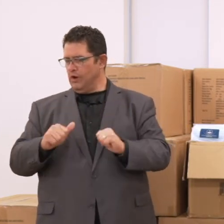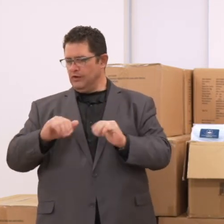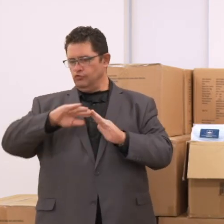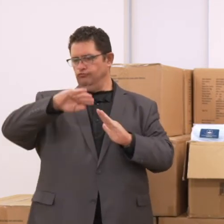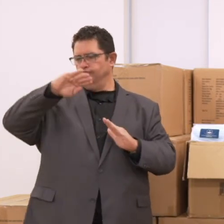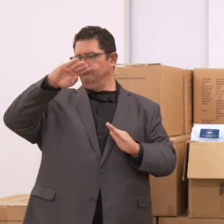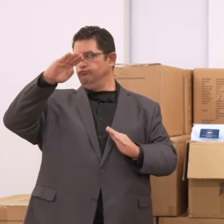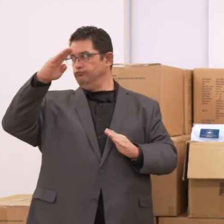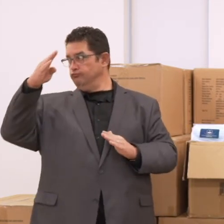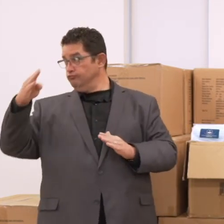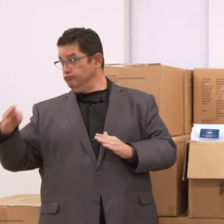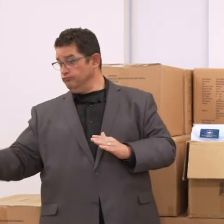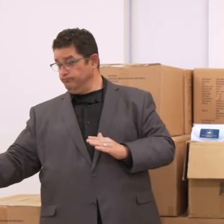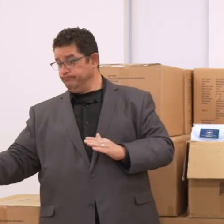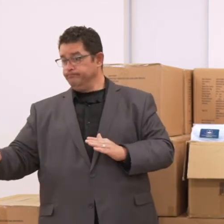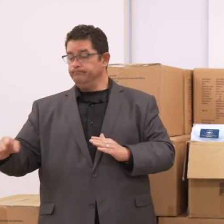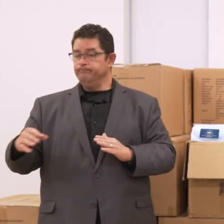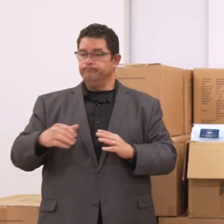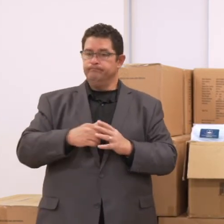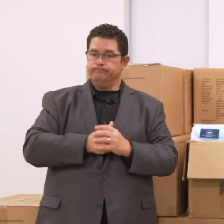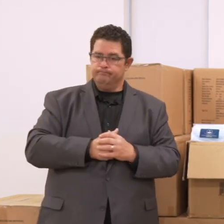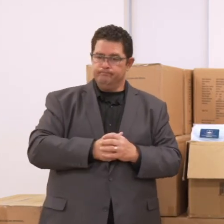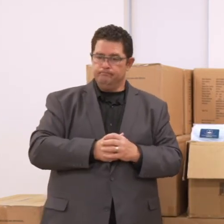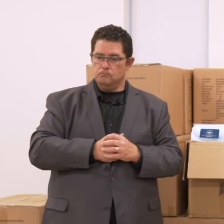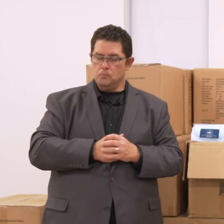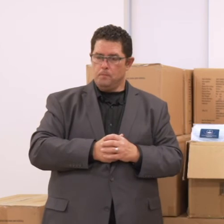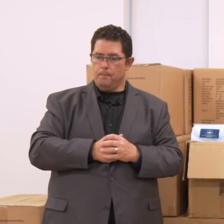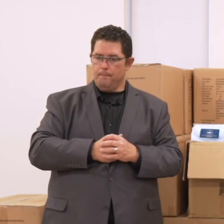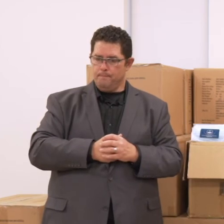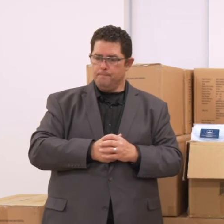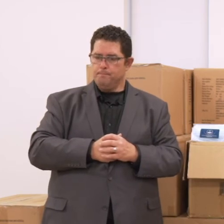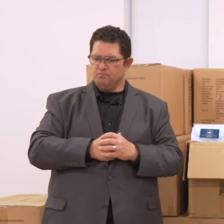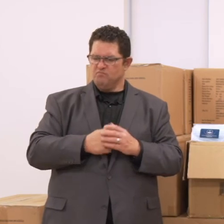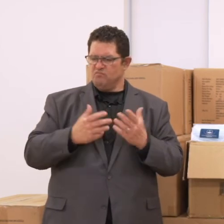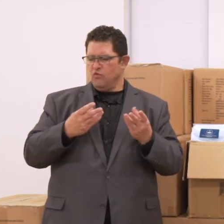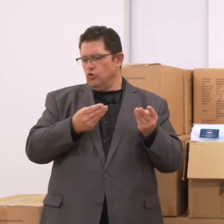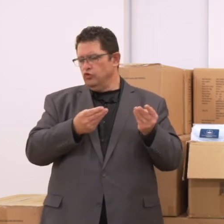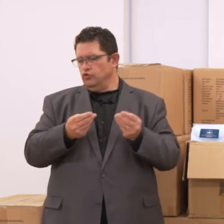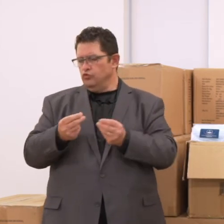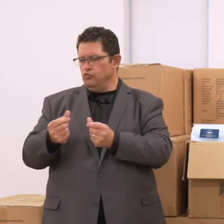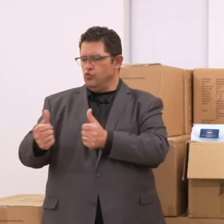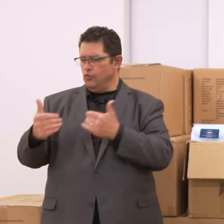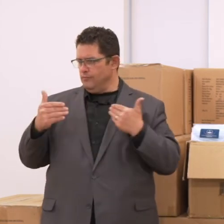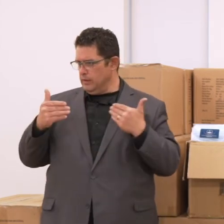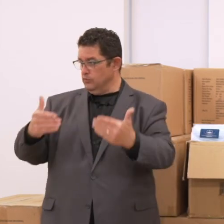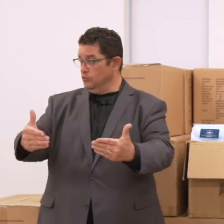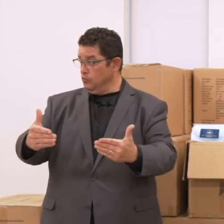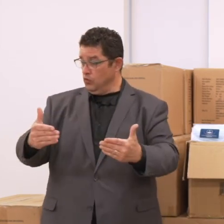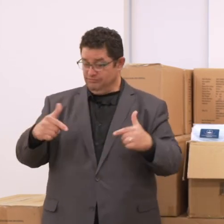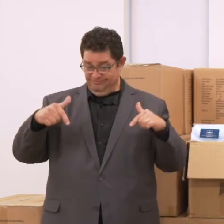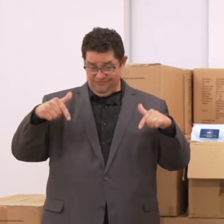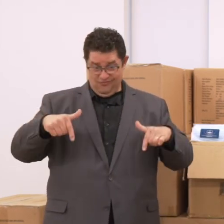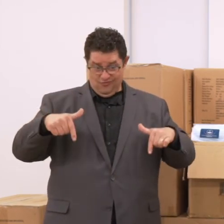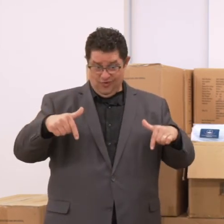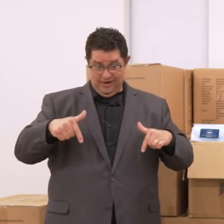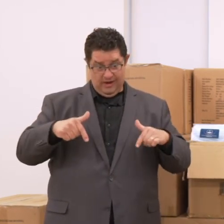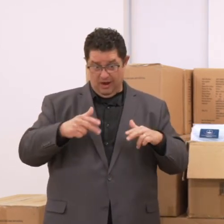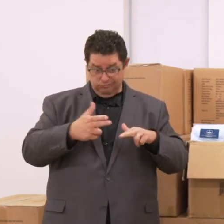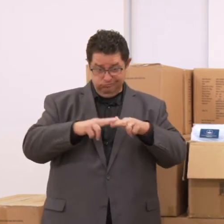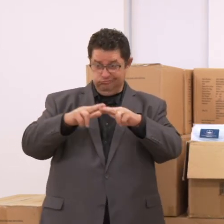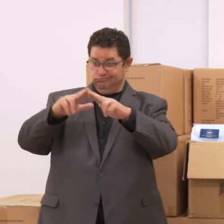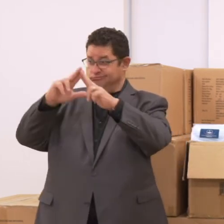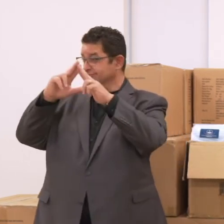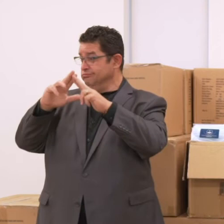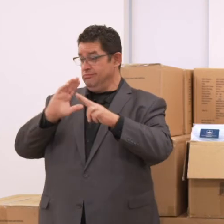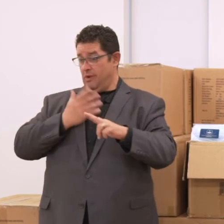curve, growth curve of the virus in check and get us a smoother path forward. But at this rate, we will overwhelm our hospitals very